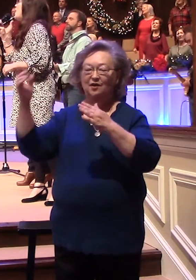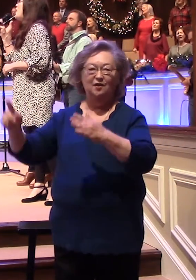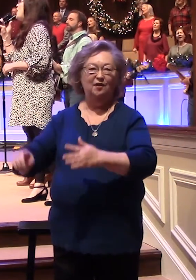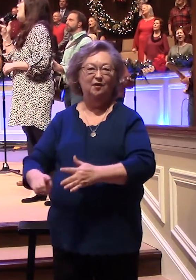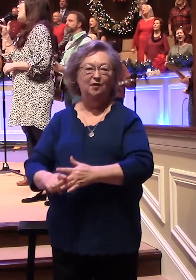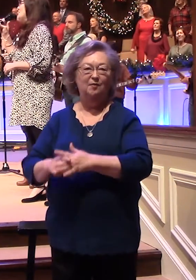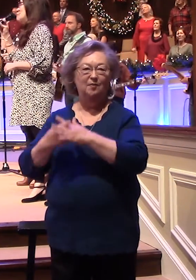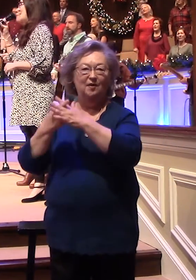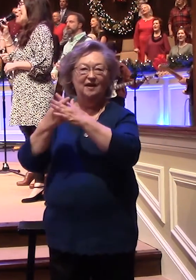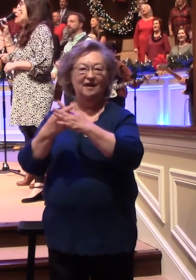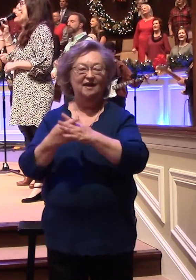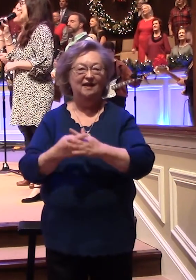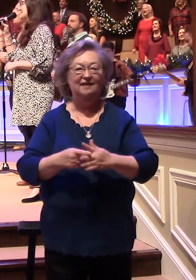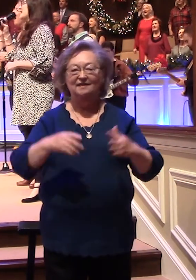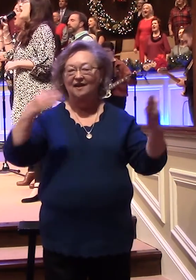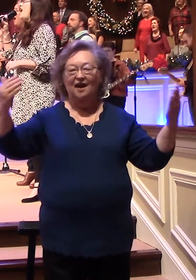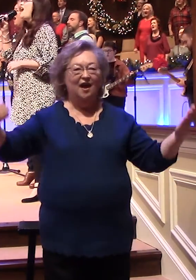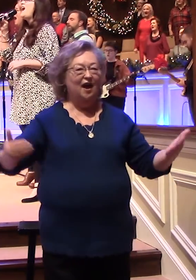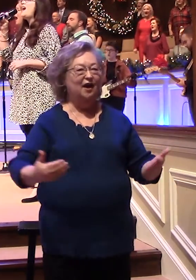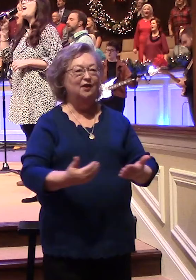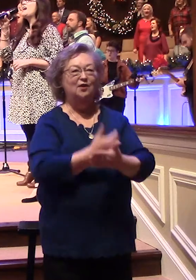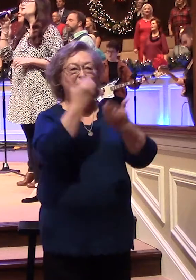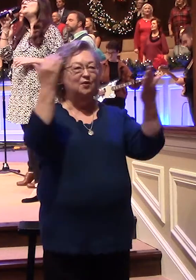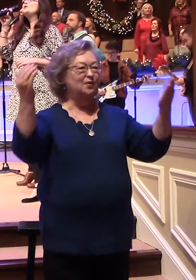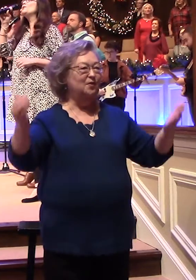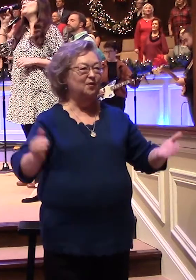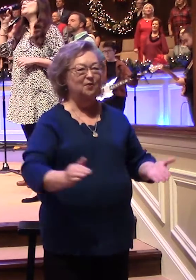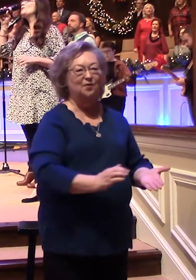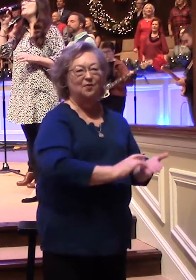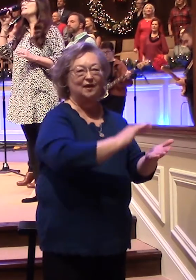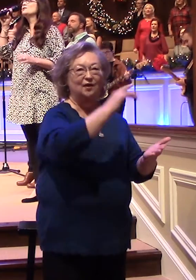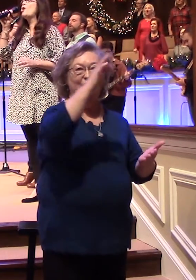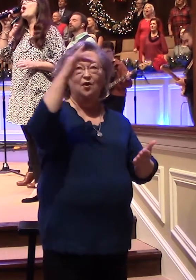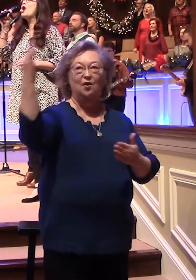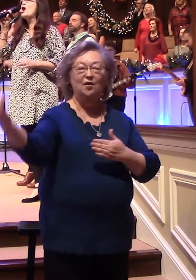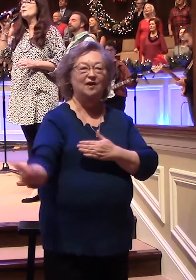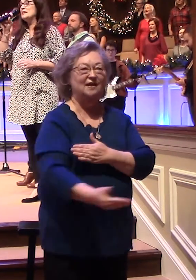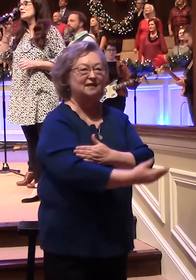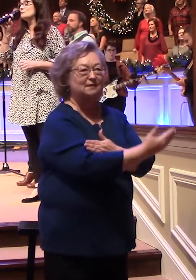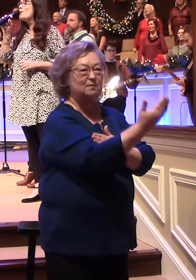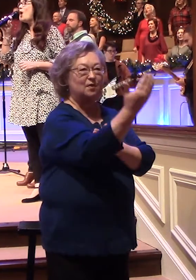yonder breaks a new and glorious